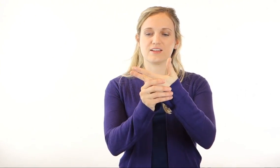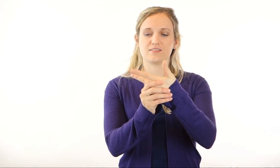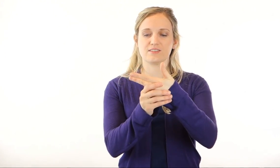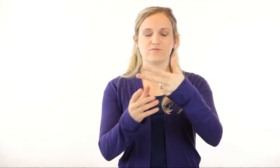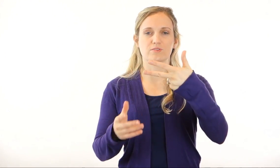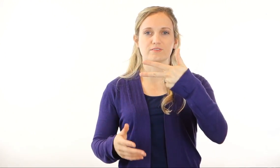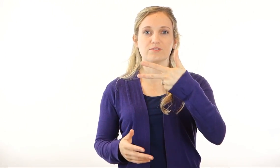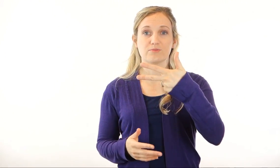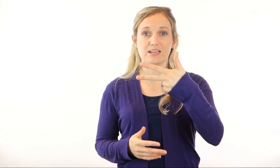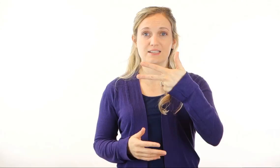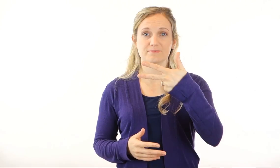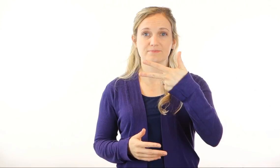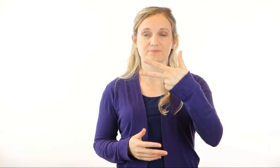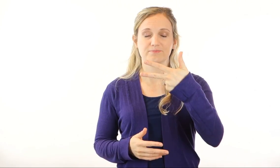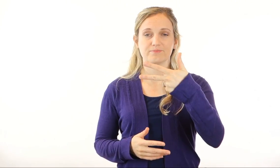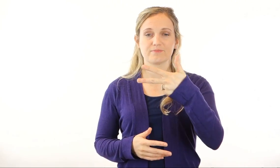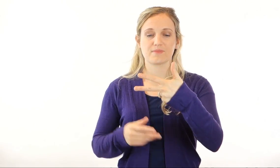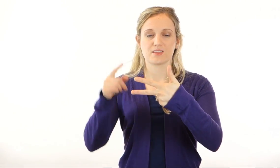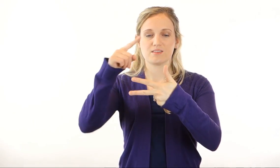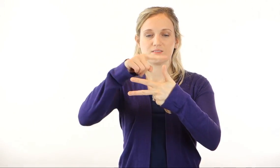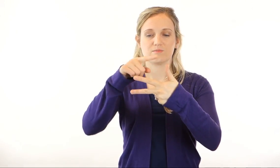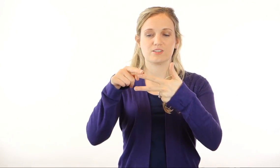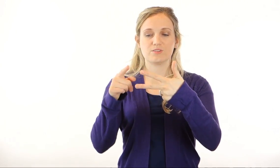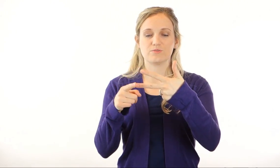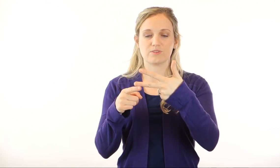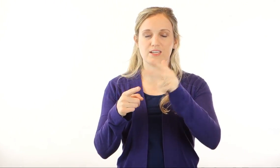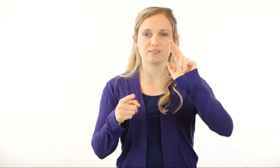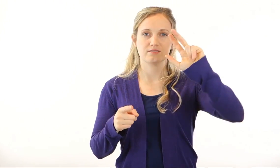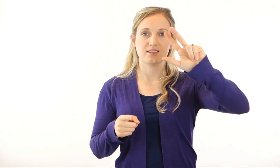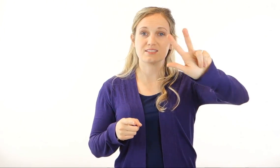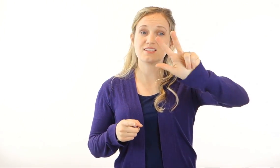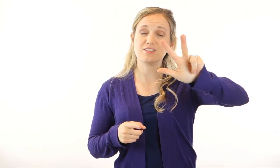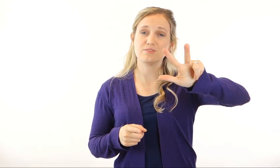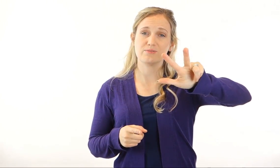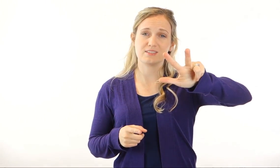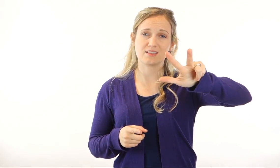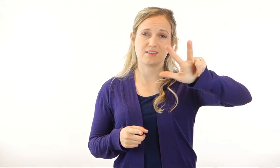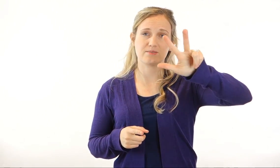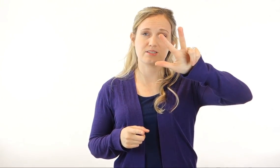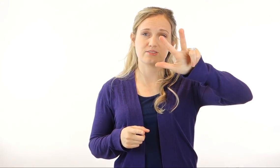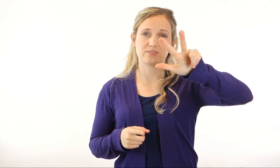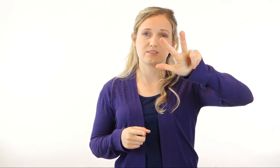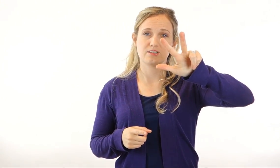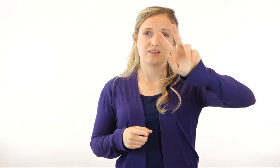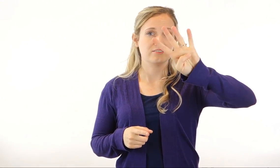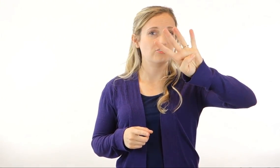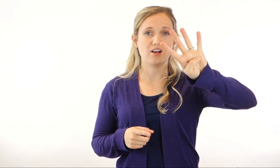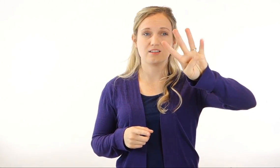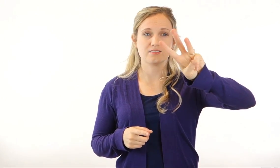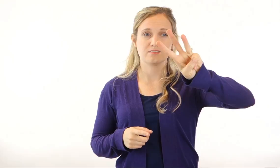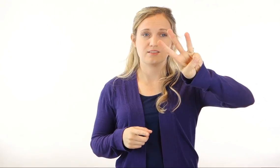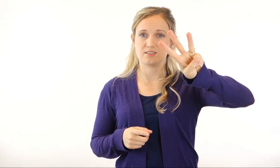I did 4. 3. 1, 2, 3. And this is how you do 3 in sign language. Not this